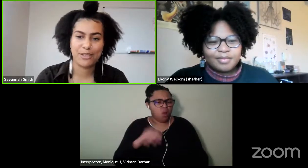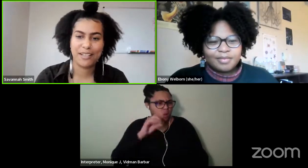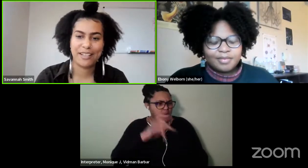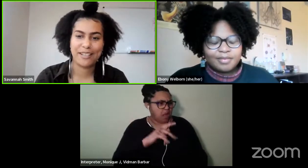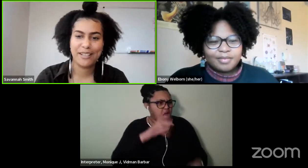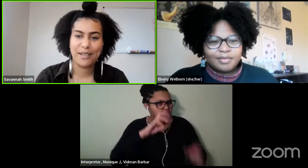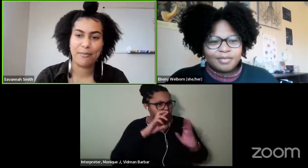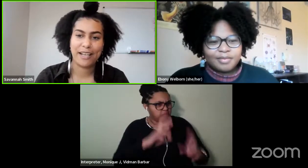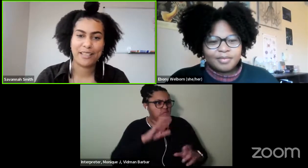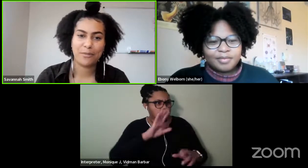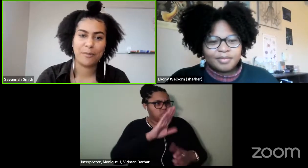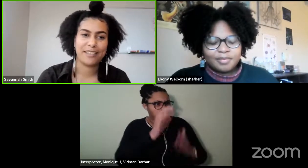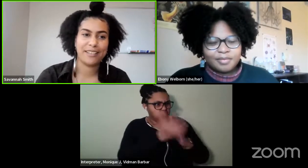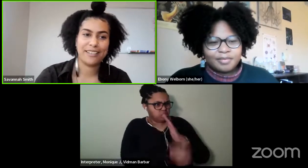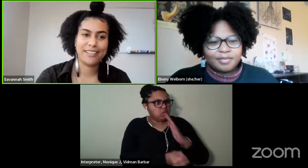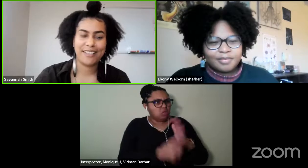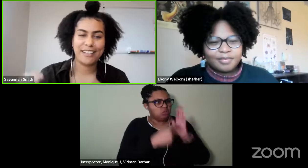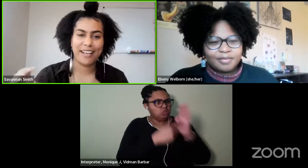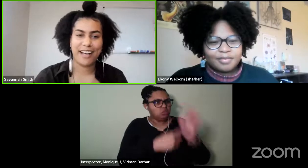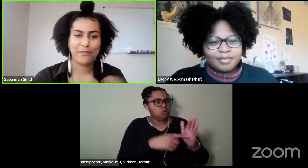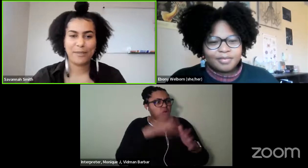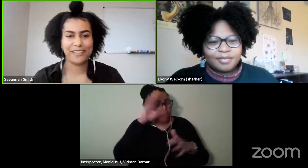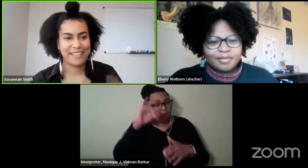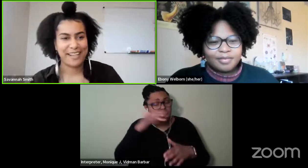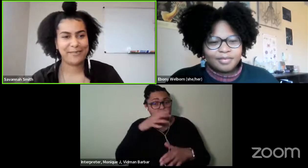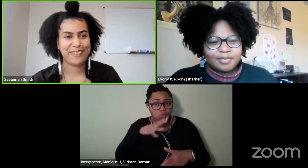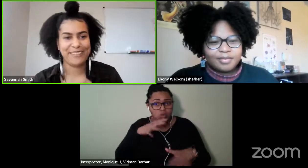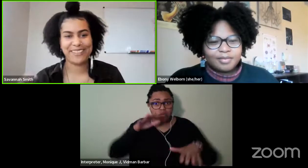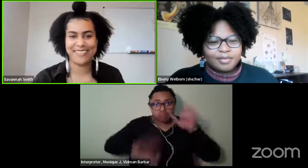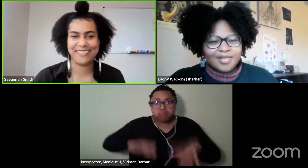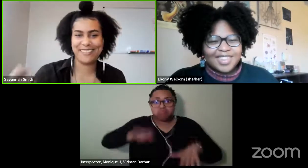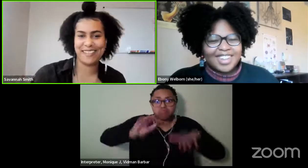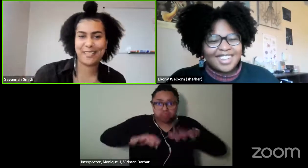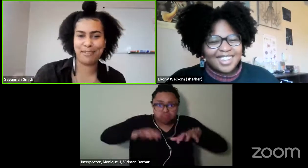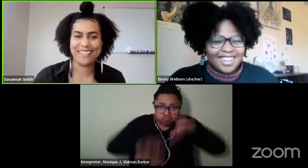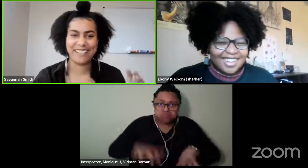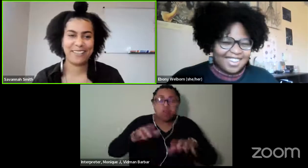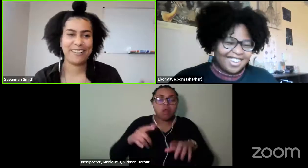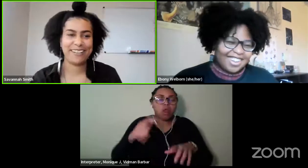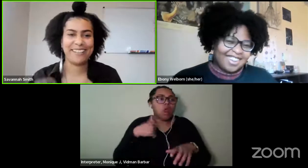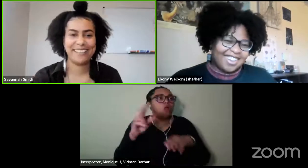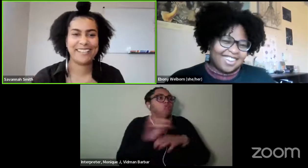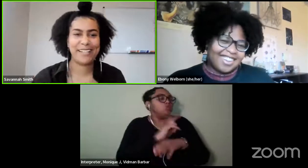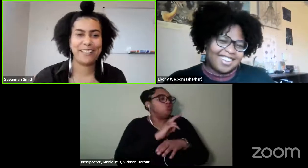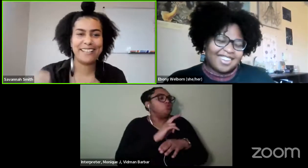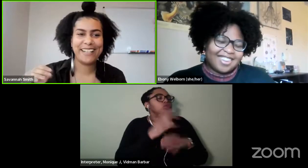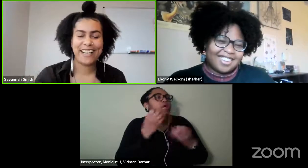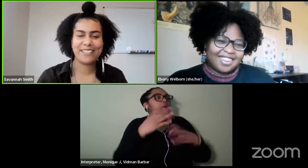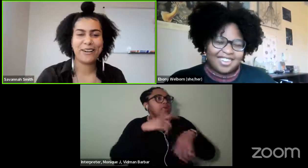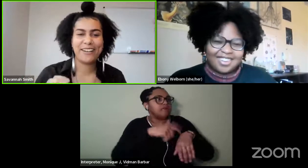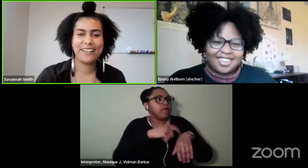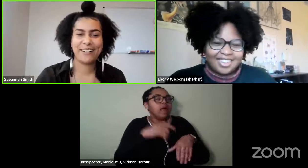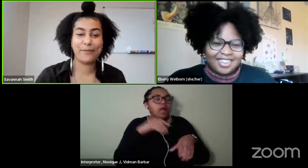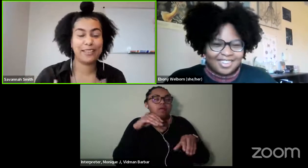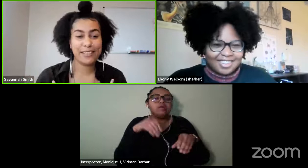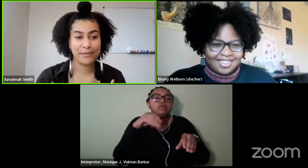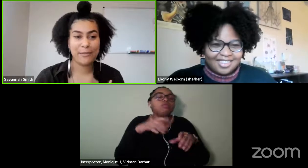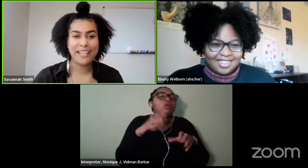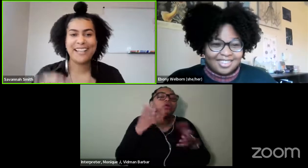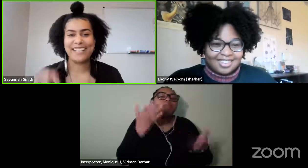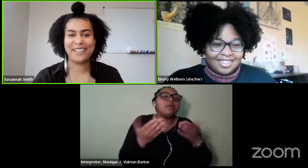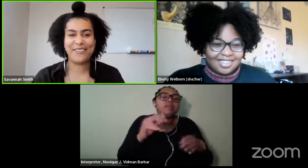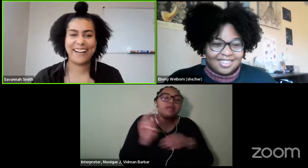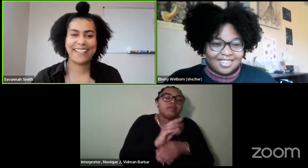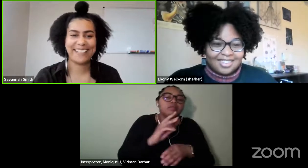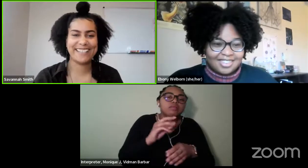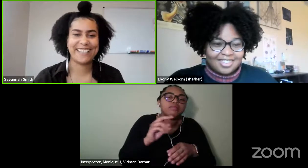was demonstrated by these women, because I spent a lot of time, when I was little, just like splashing in the water in the tub, and it's hard, at least for